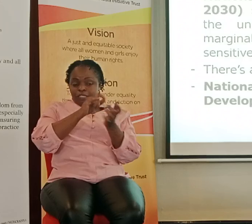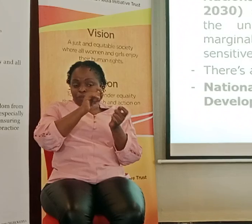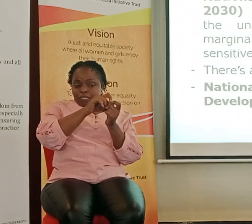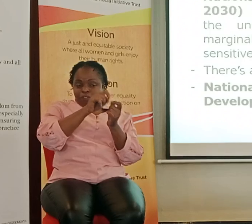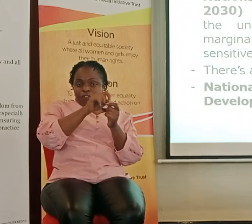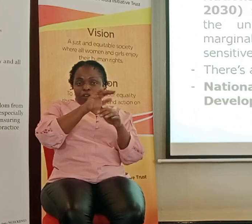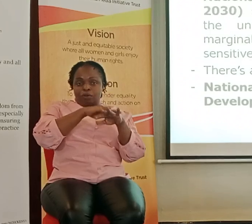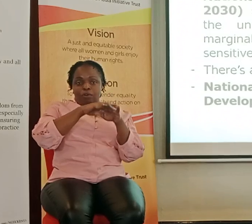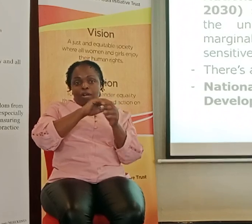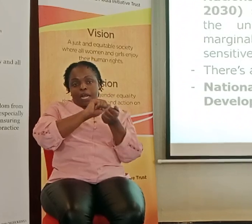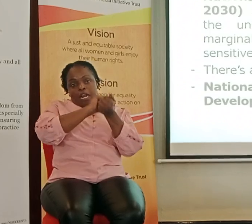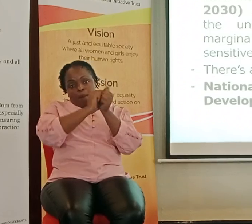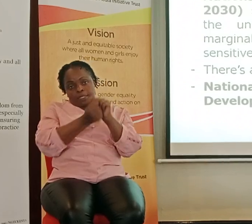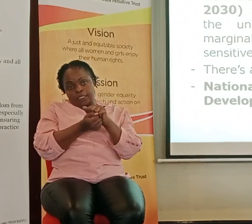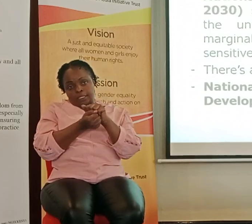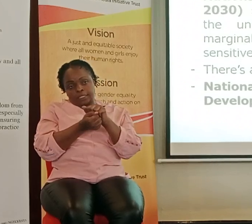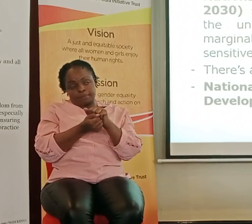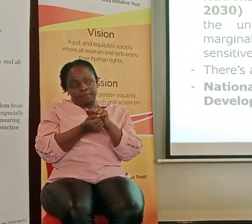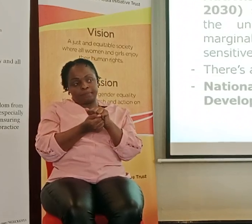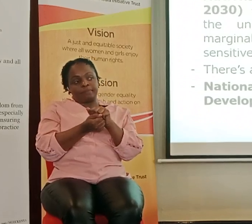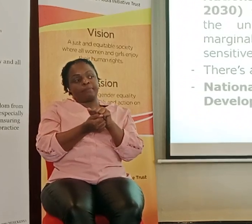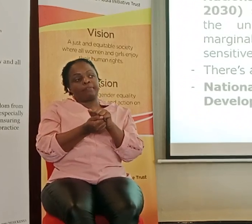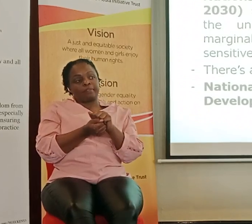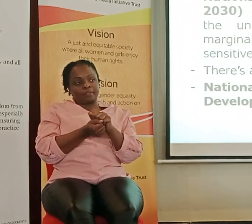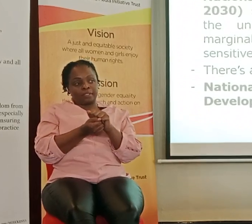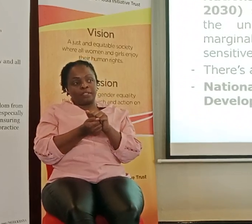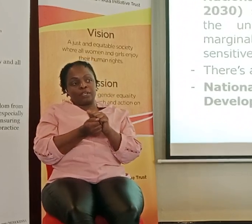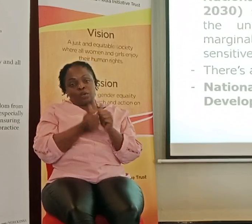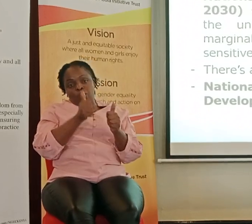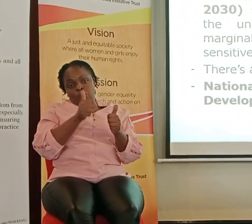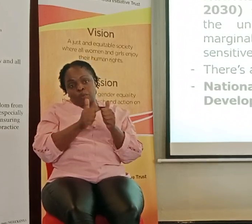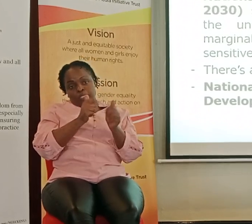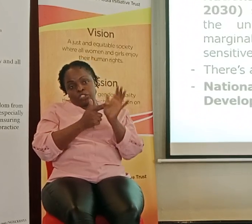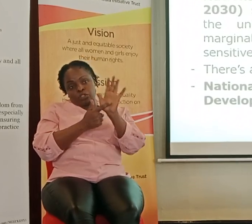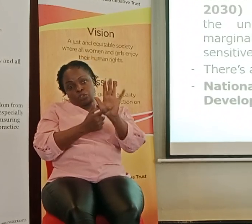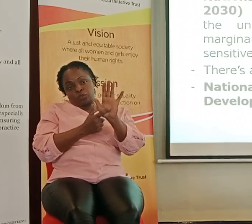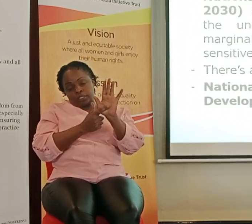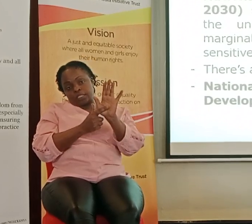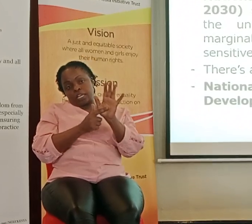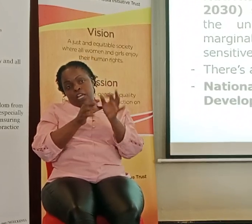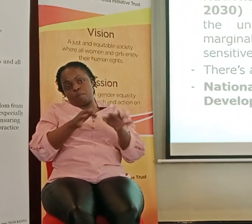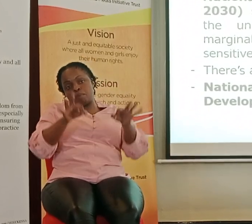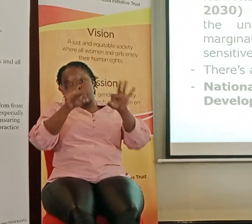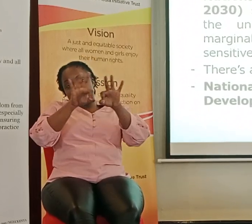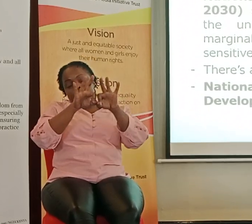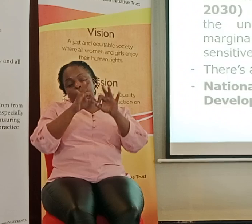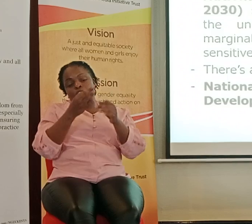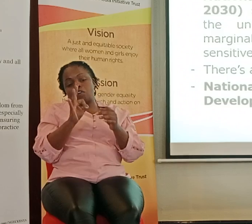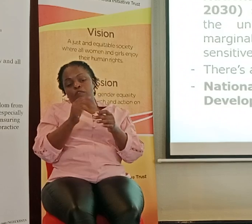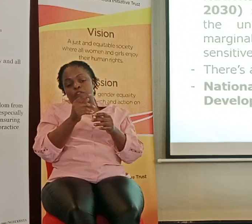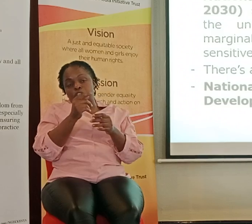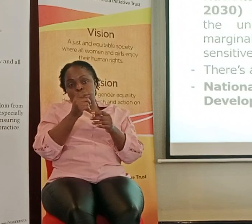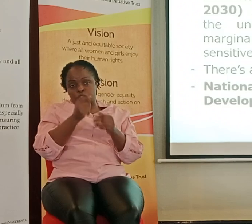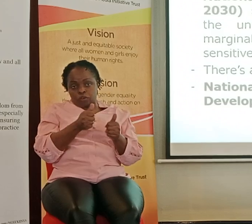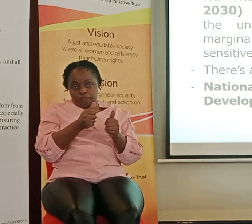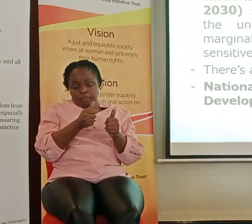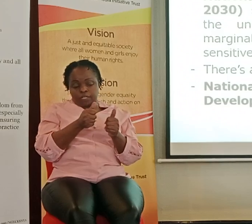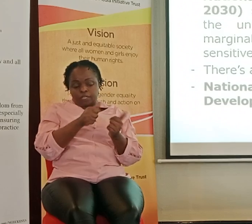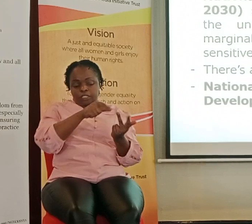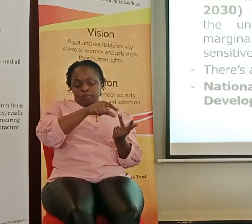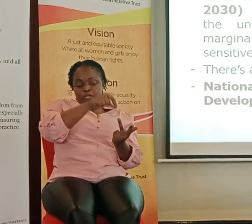on adaptation, which stresses the importance of addressing the unique vulnerabilities of women